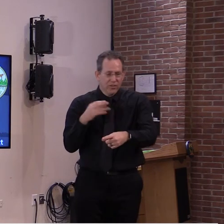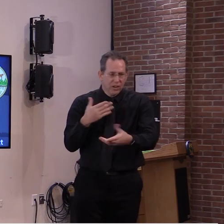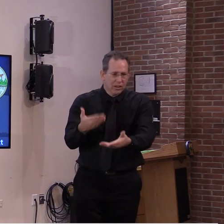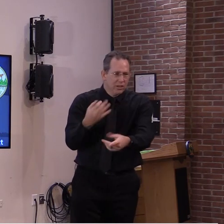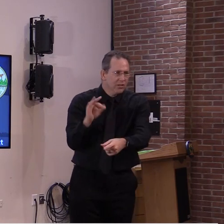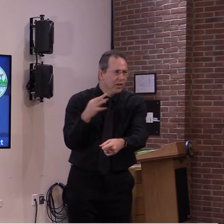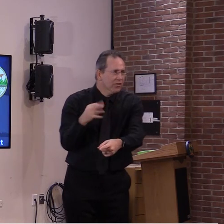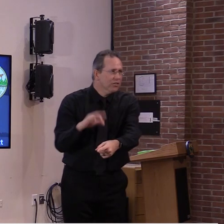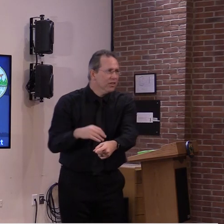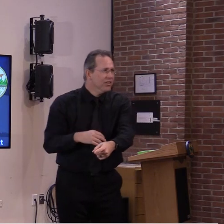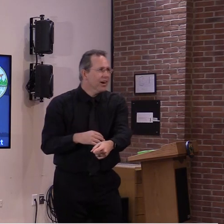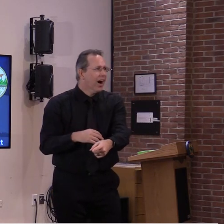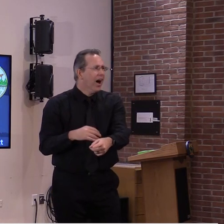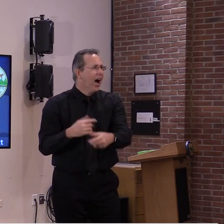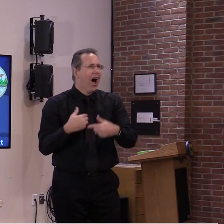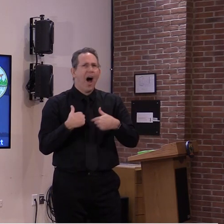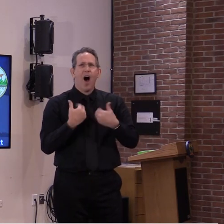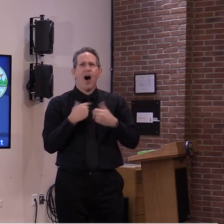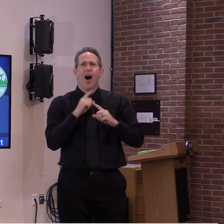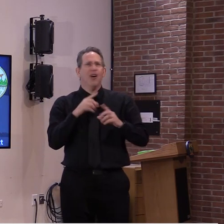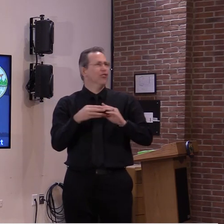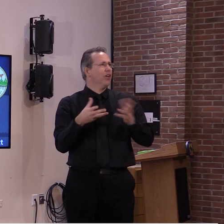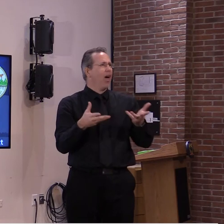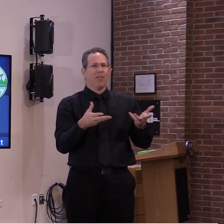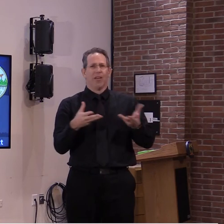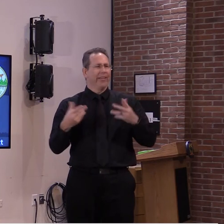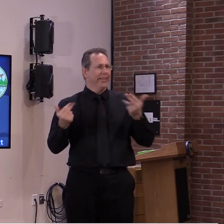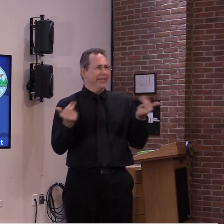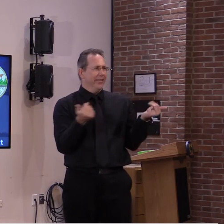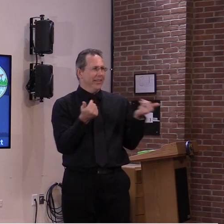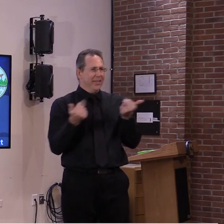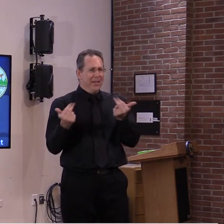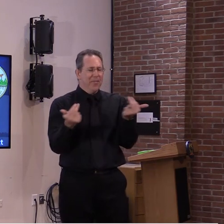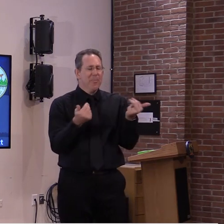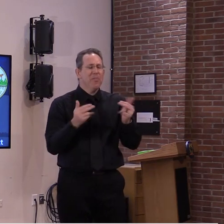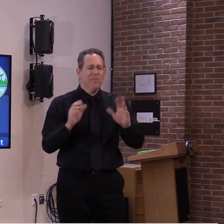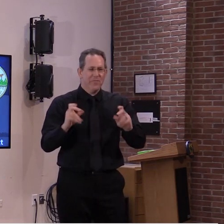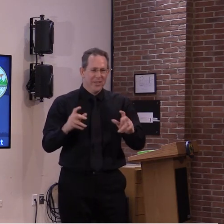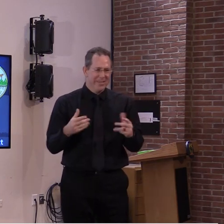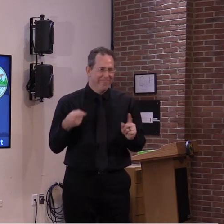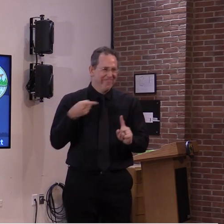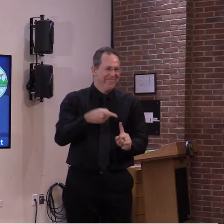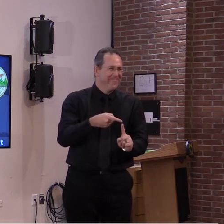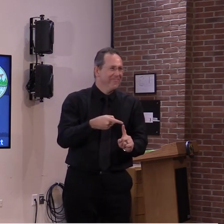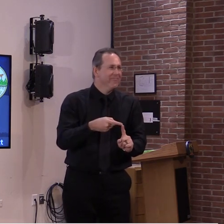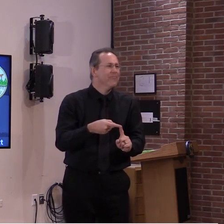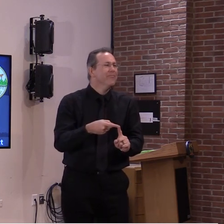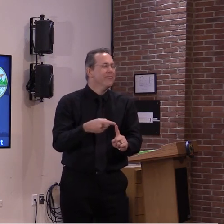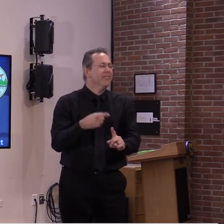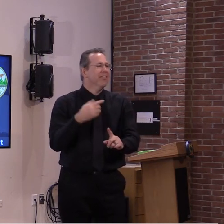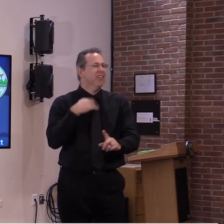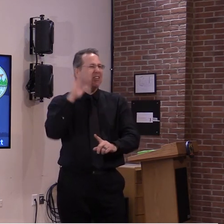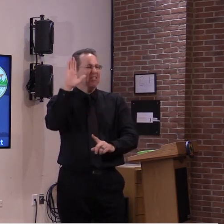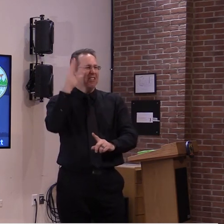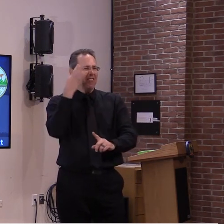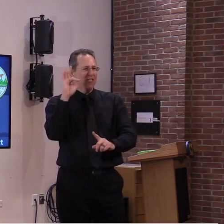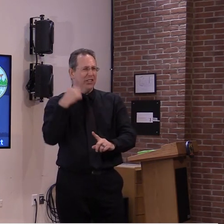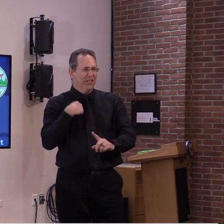saying, how am I going to answer that? Yeah, this is Secretary French. I was looking forward to Secretary